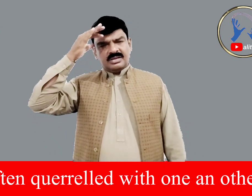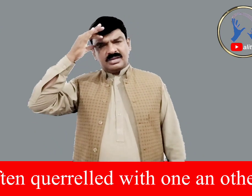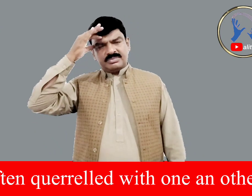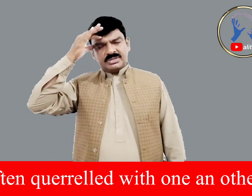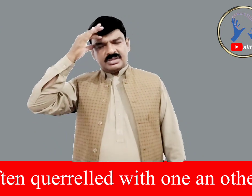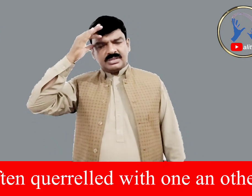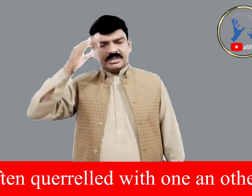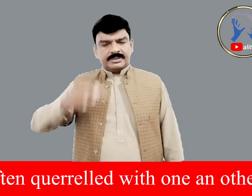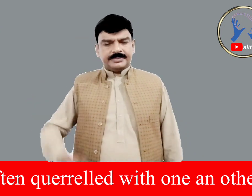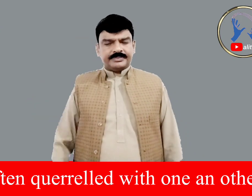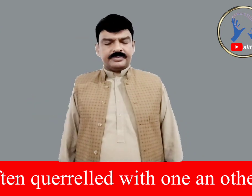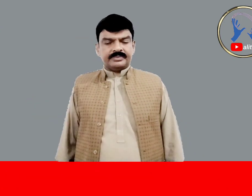upset.